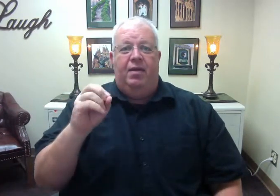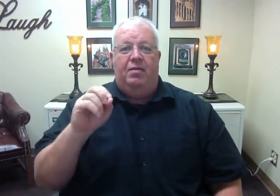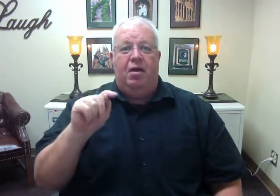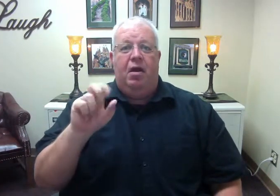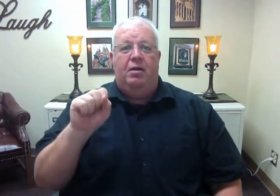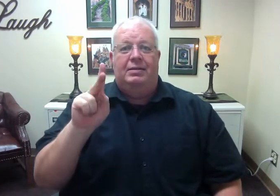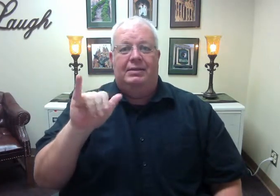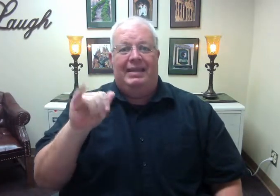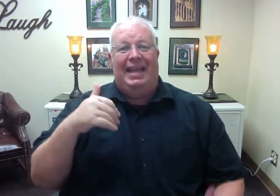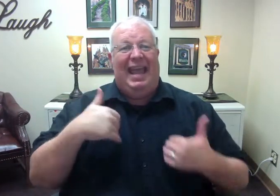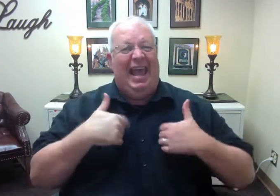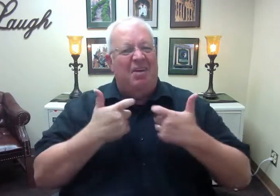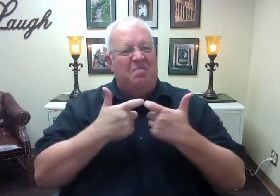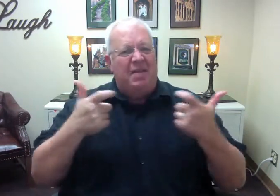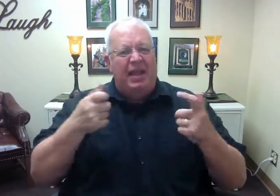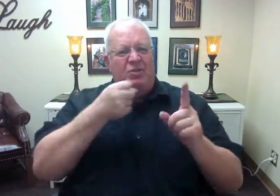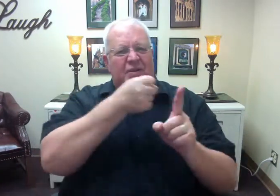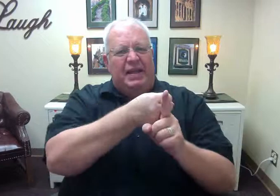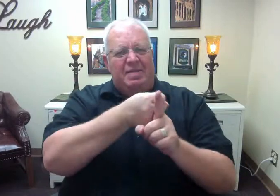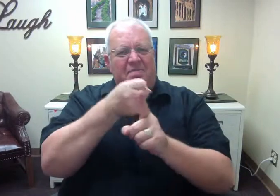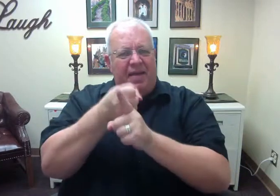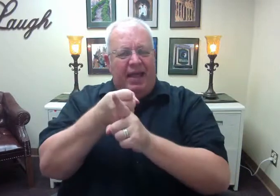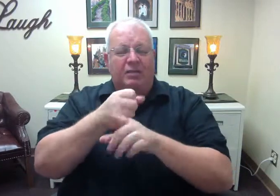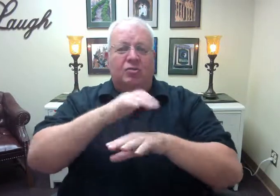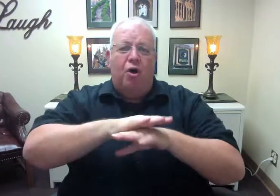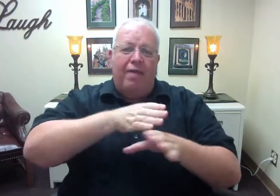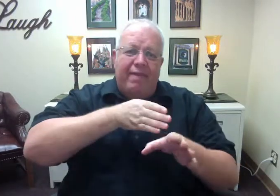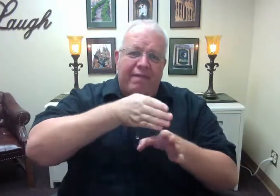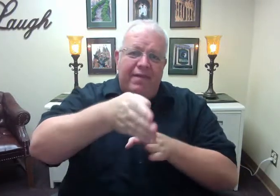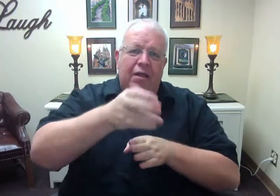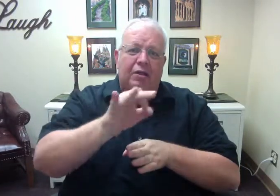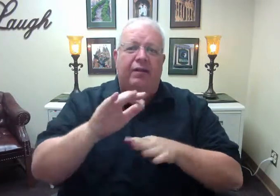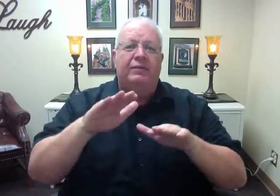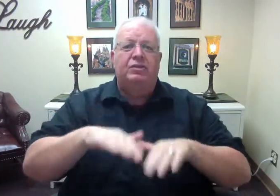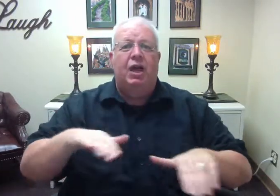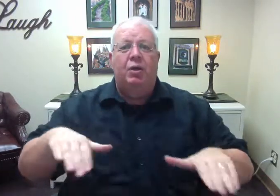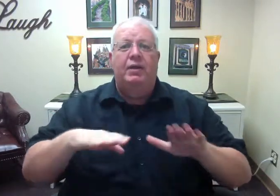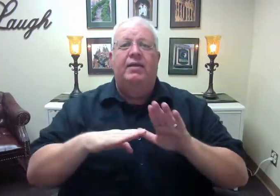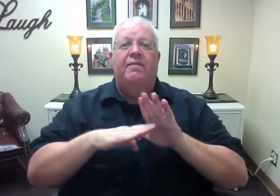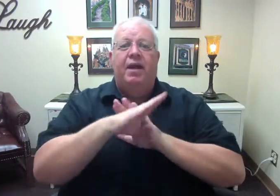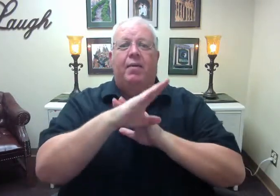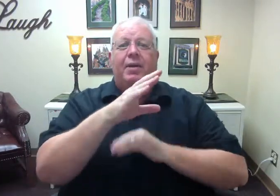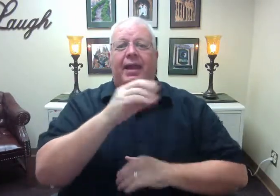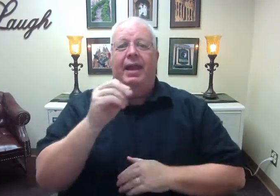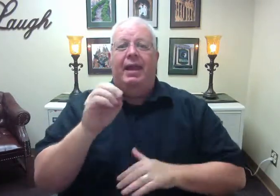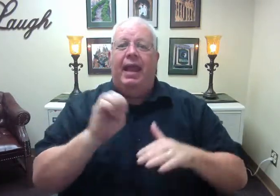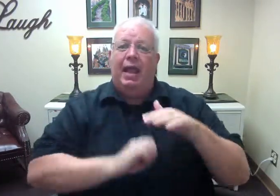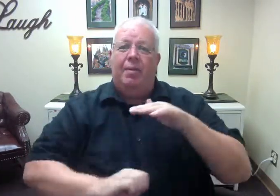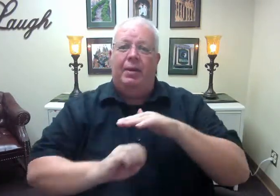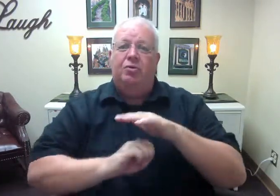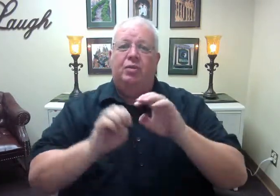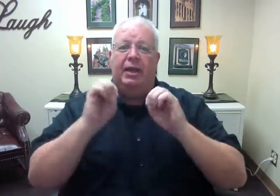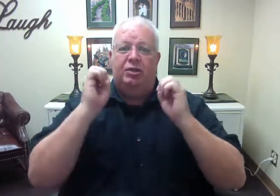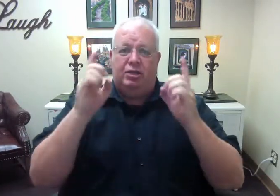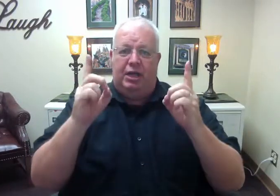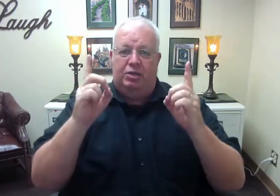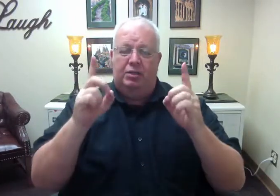and elementary education. As education majors, you will learn more